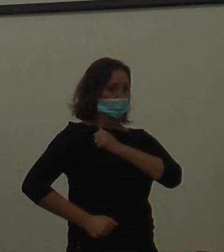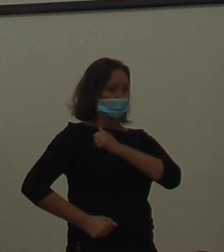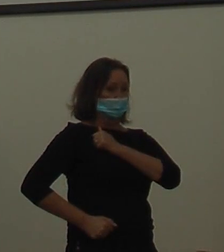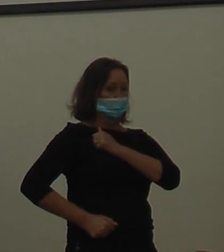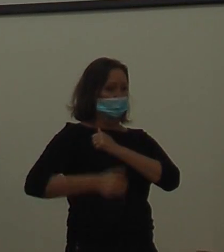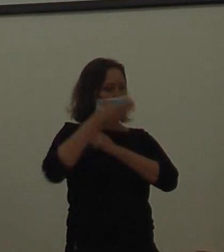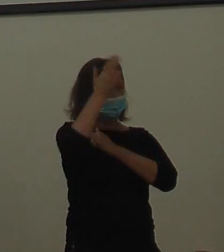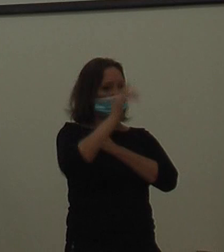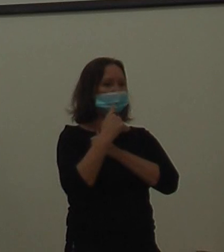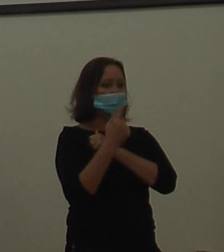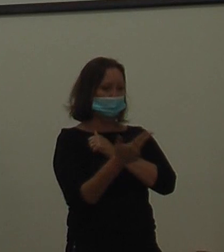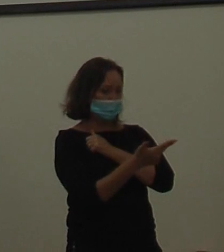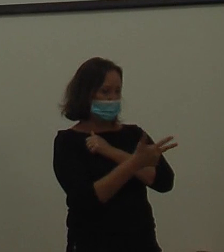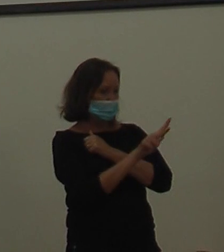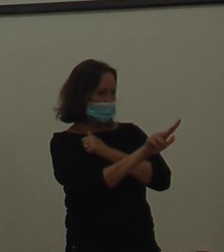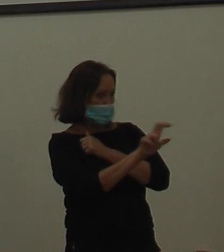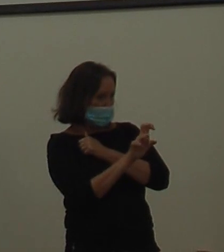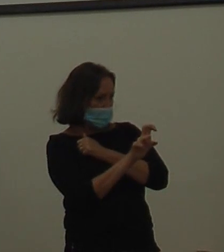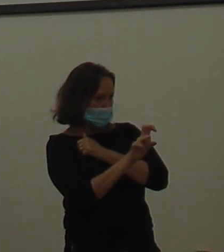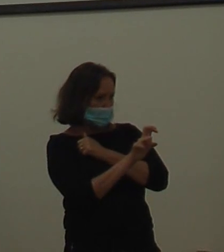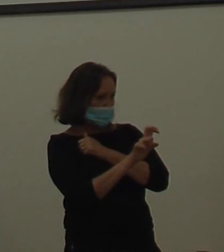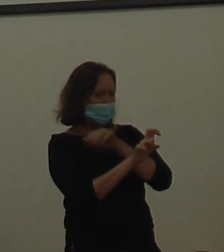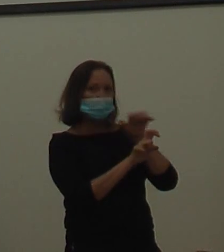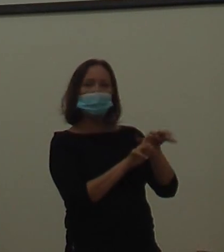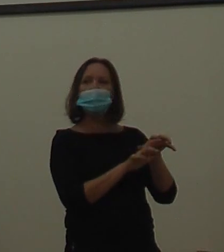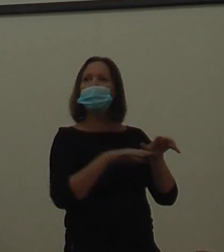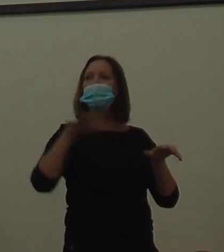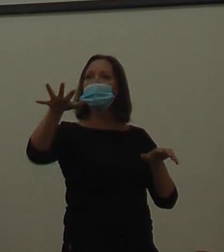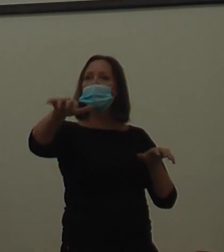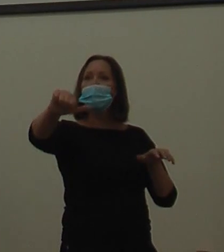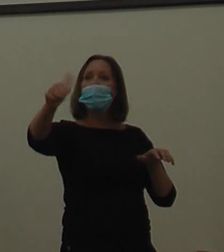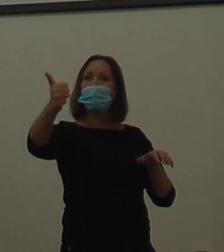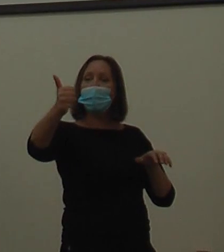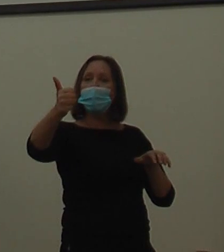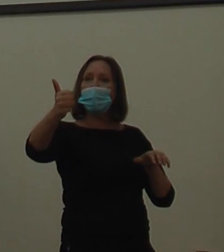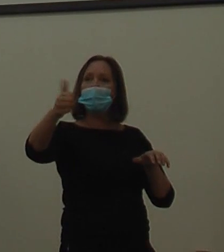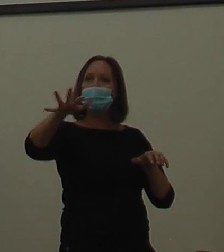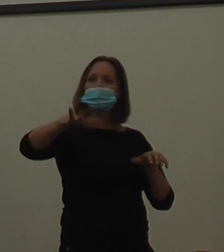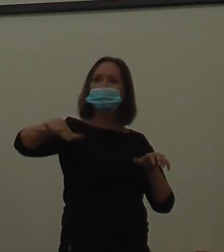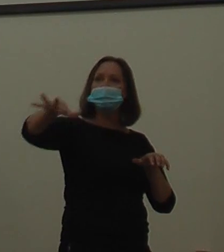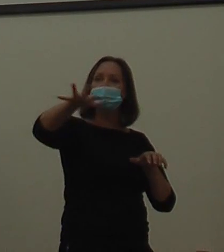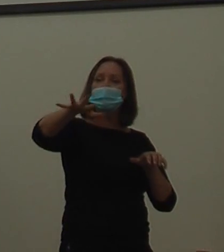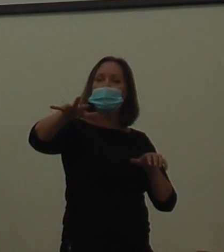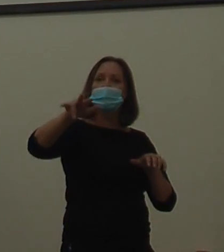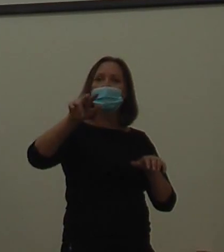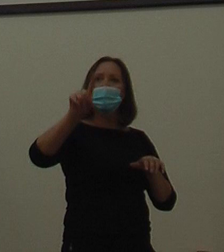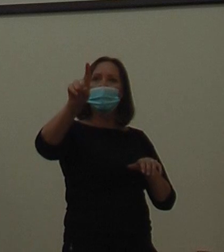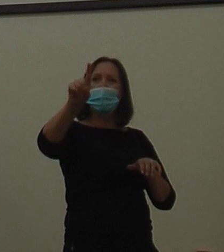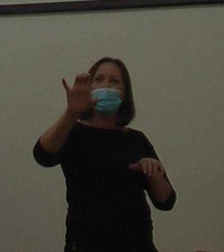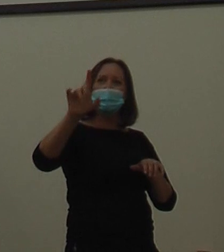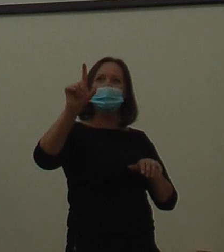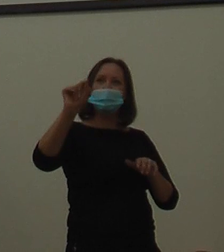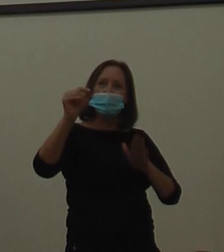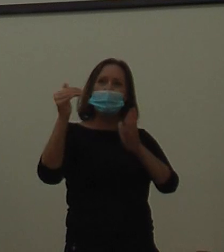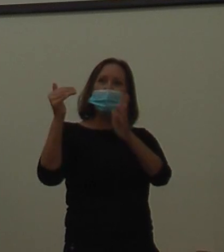God says, "I like these odds. 300 against 120,000, I'll show you what we're made of."